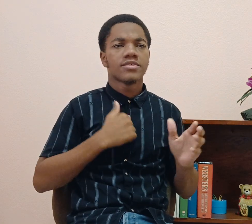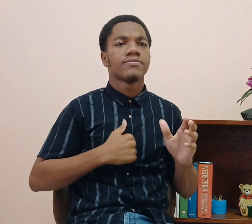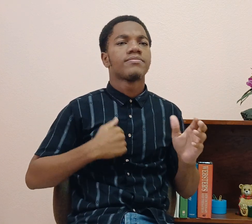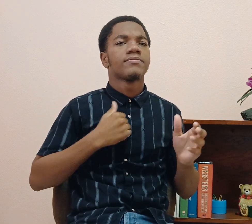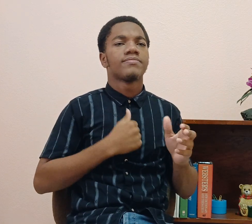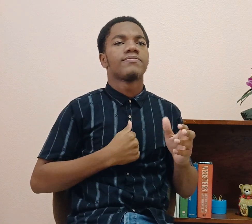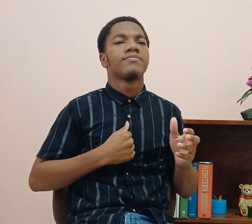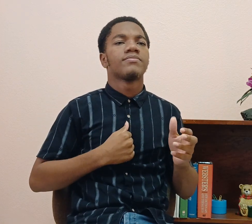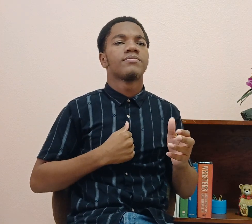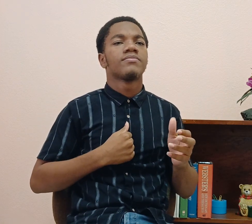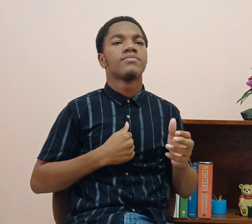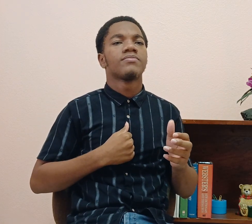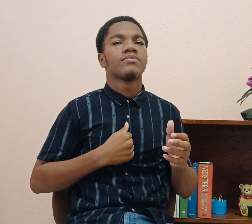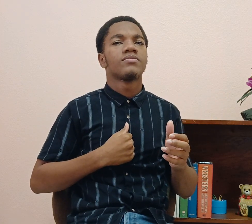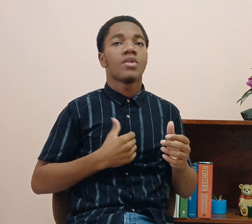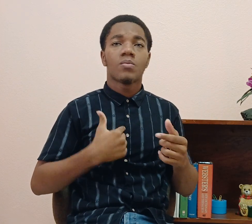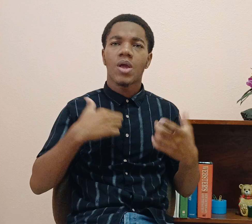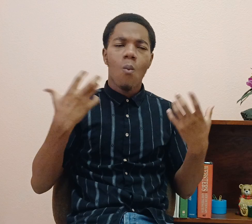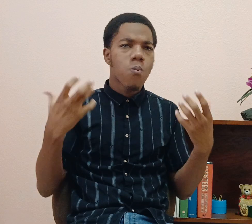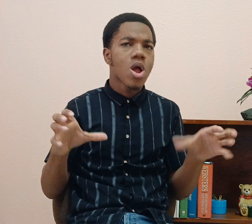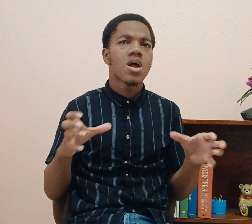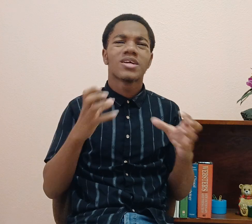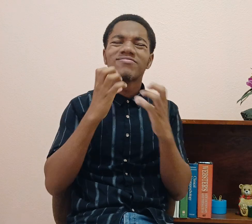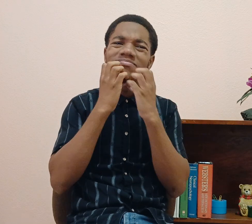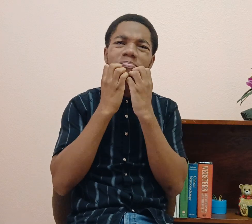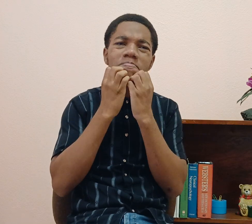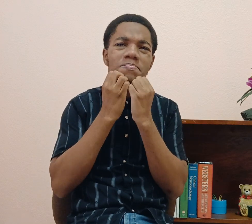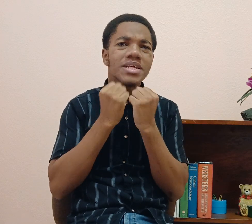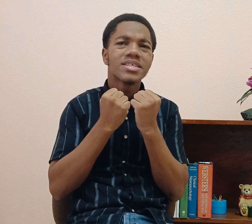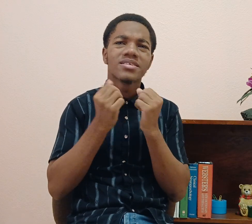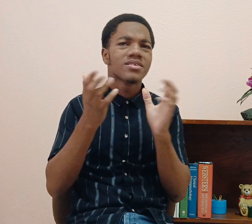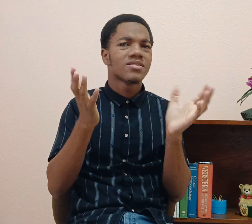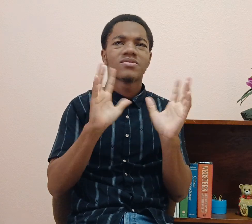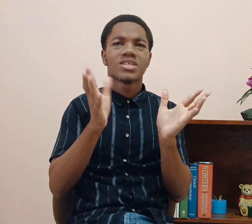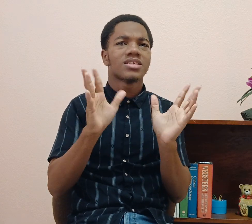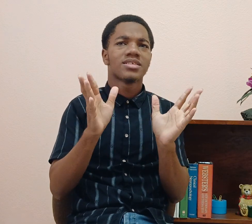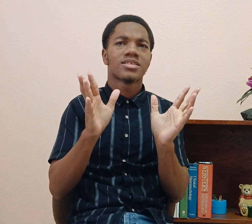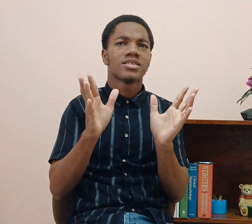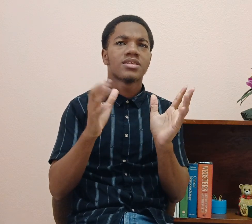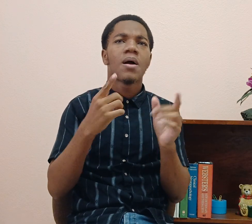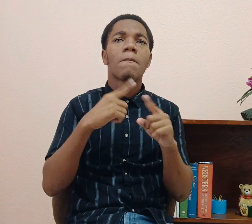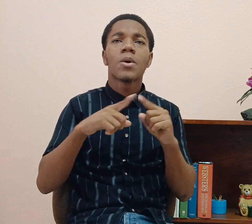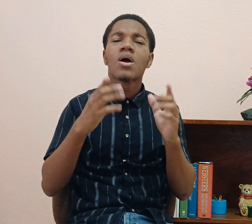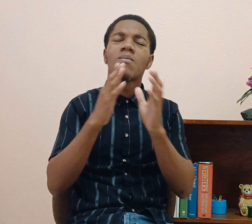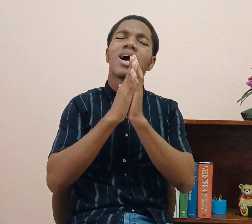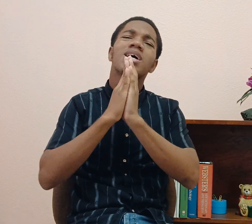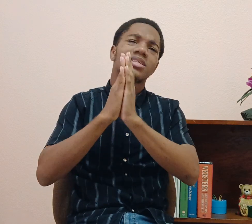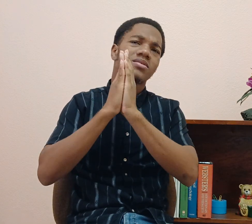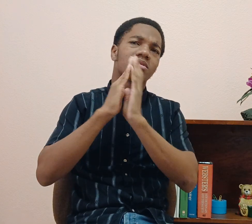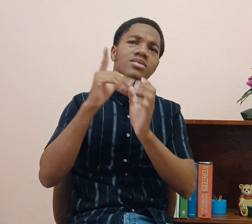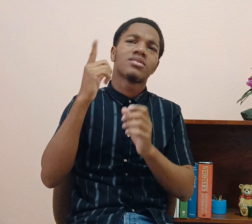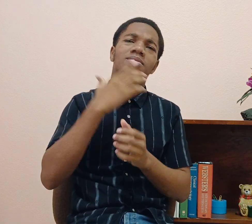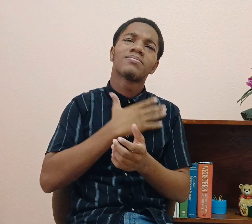I don't want to be mean, and so I ask for your help to be kind to